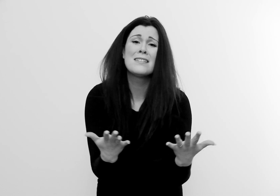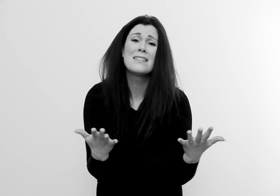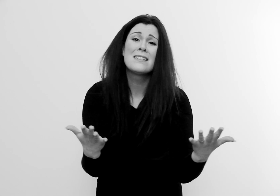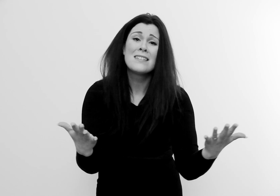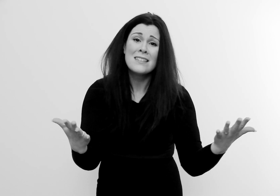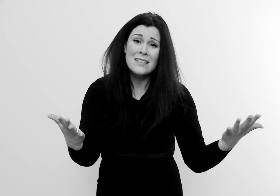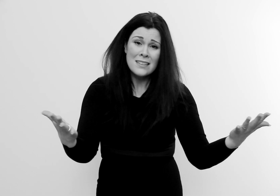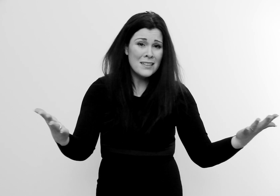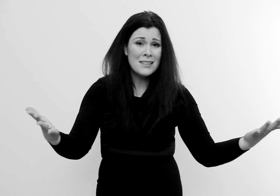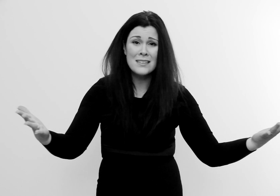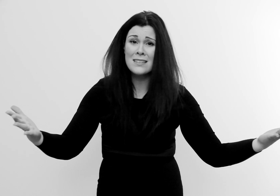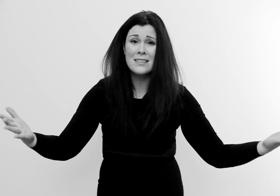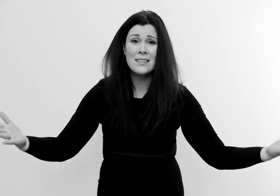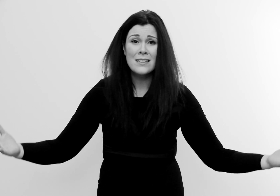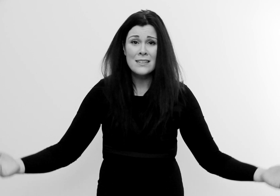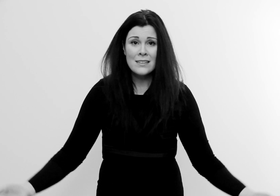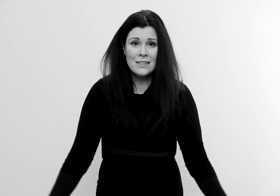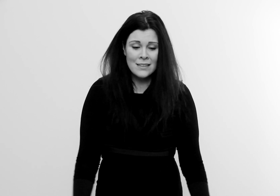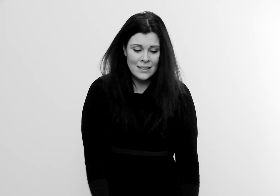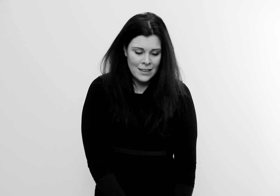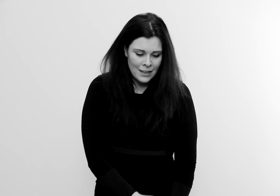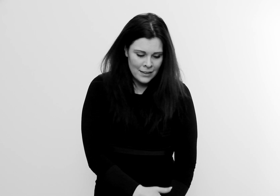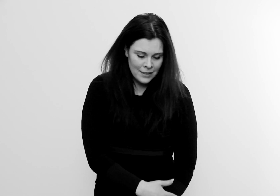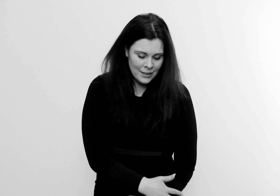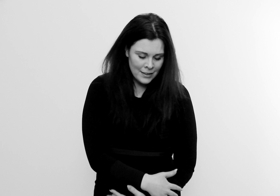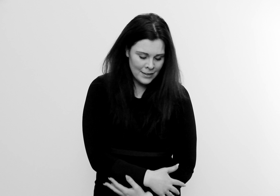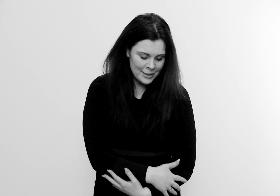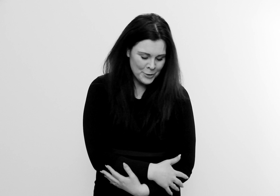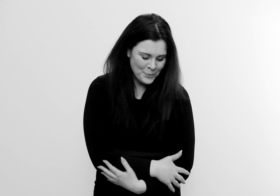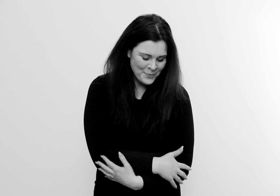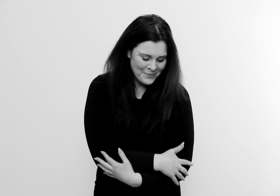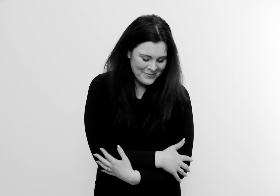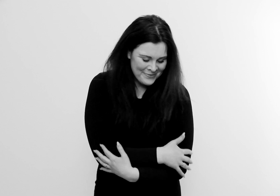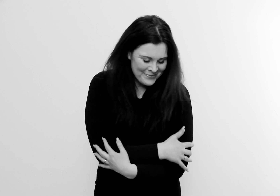stay. I feel your breath on my skin.